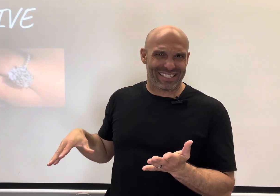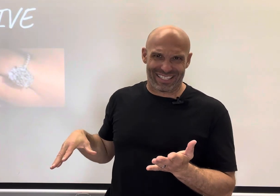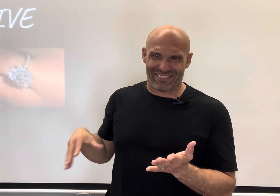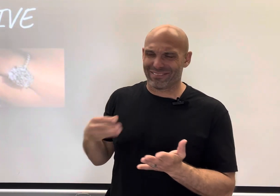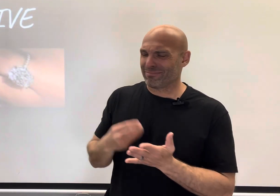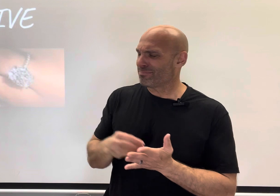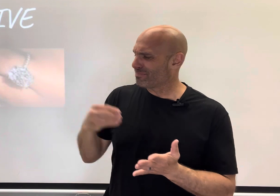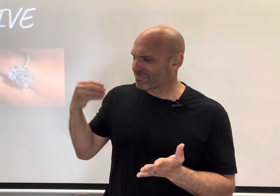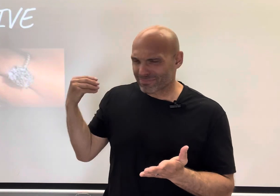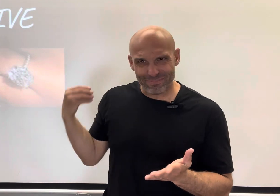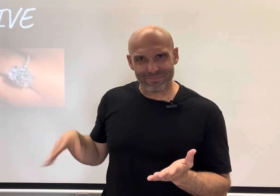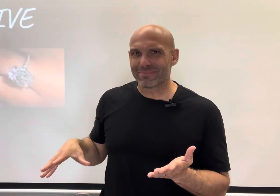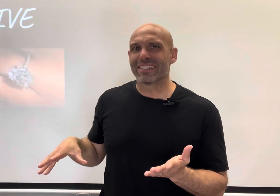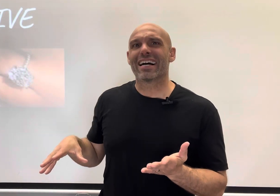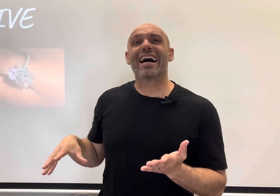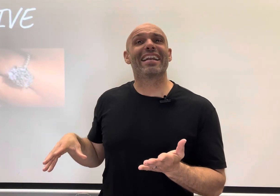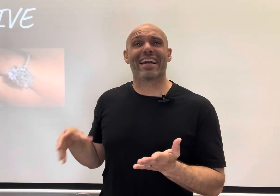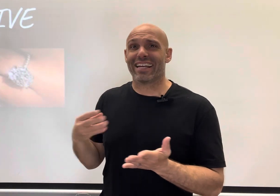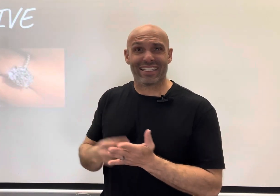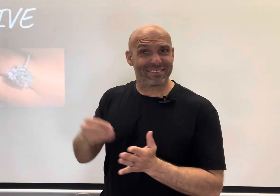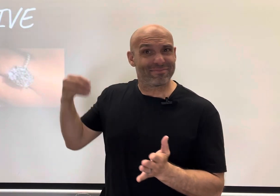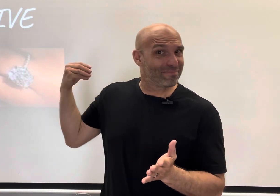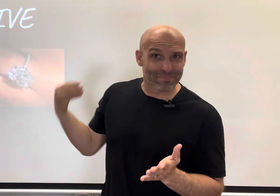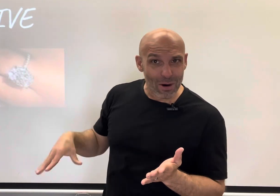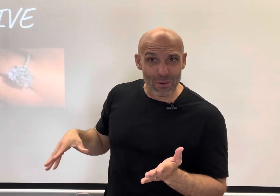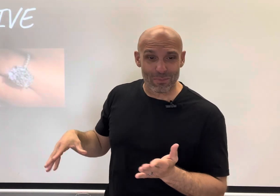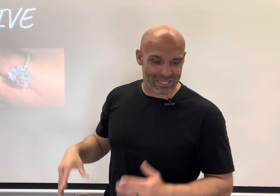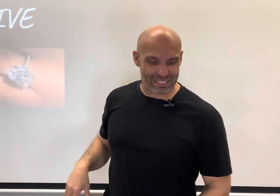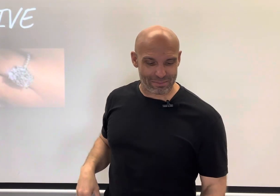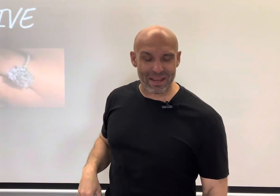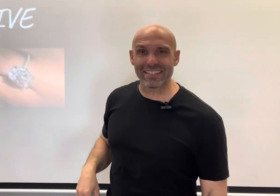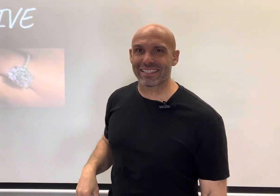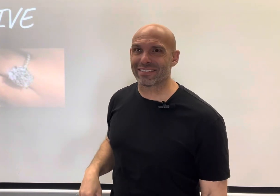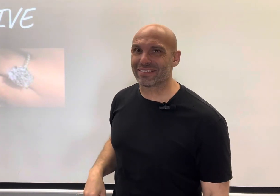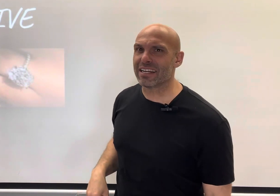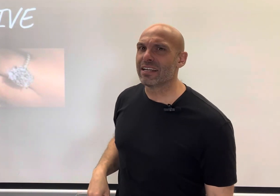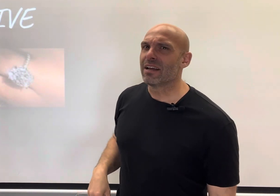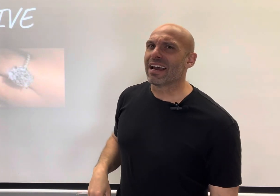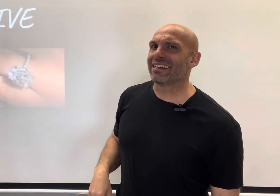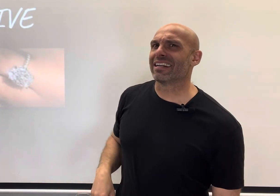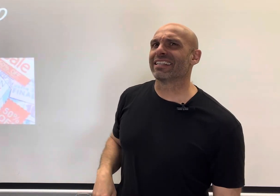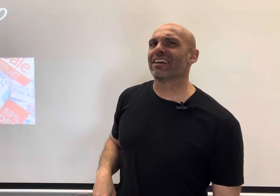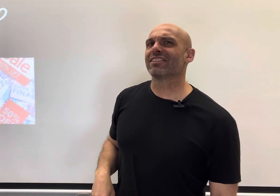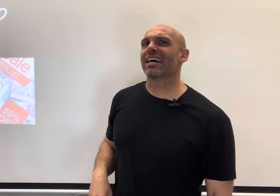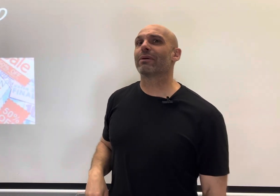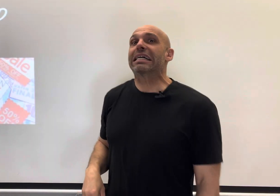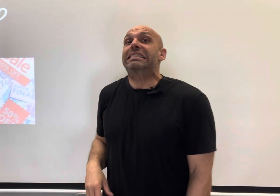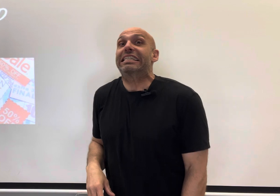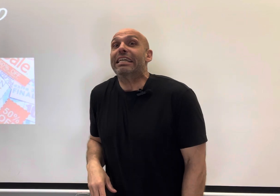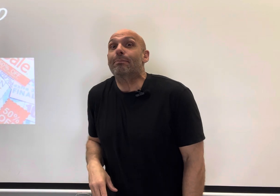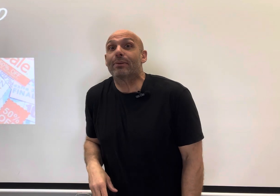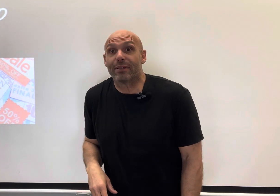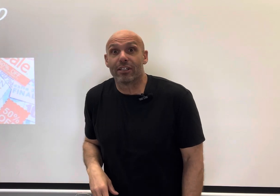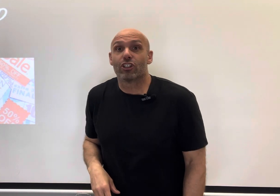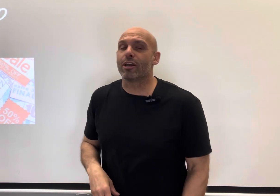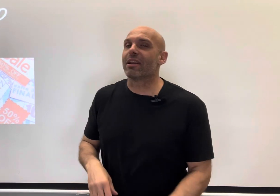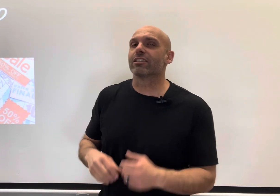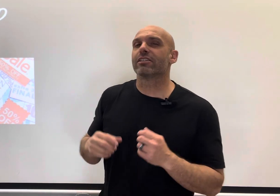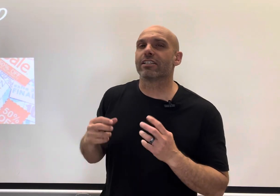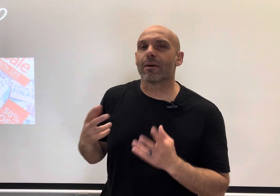Expensive. Hot dang. Boom. Expensive, right? And then on the other side, we got cheap. Cheap. Now you're saying something